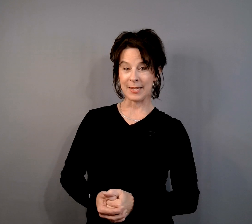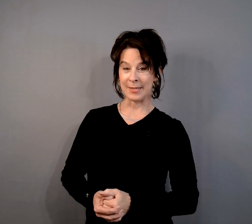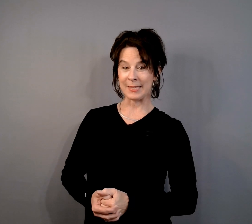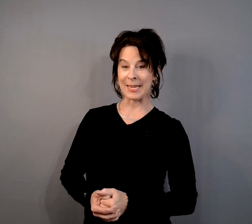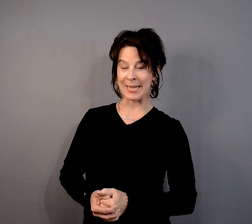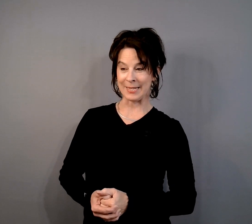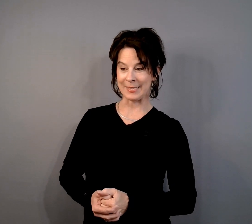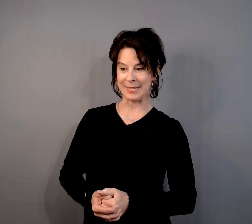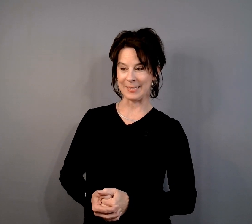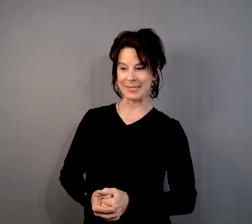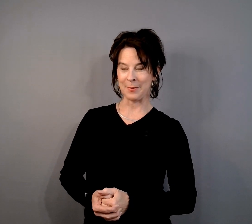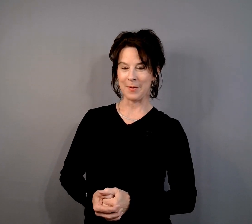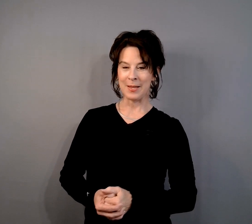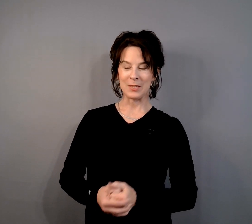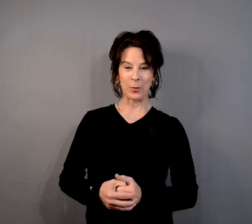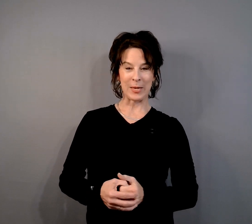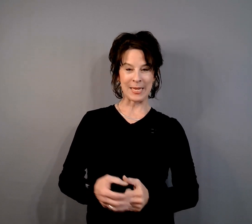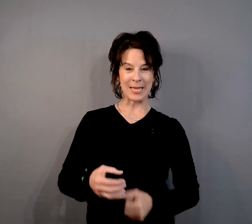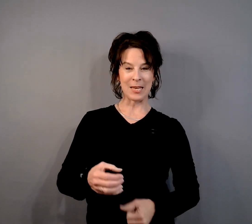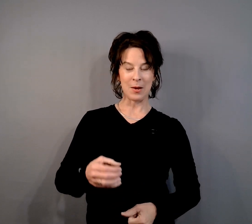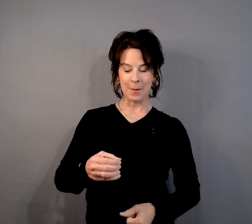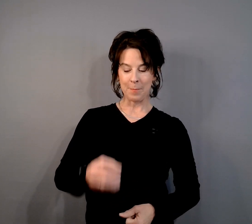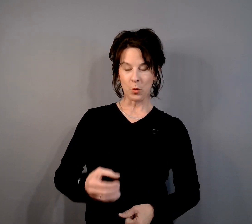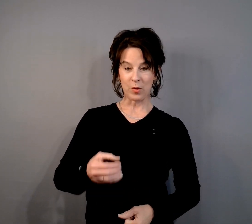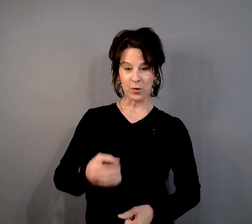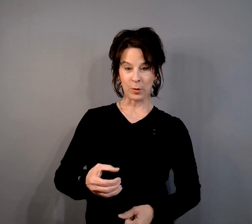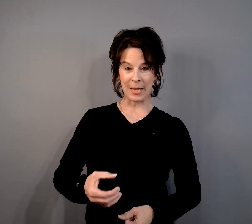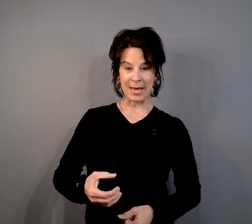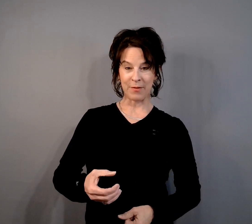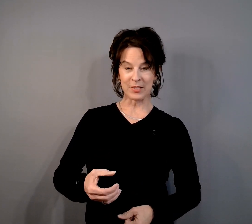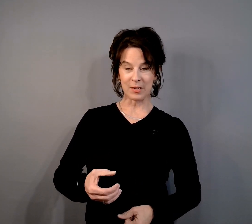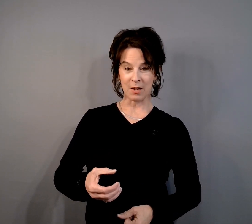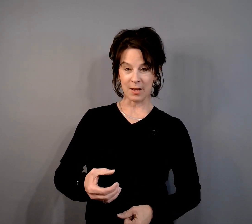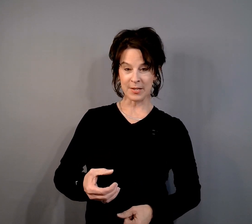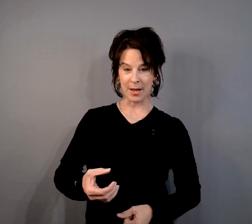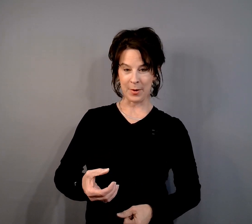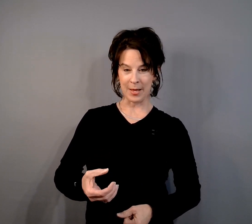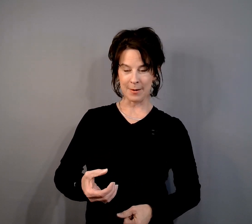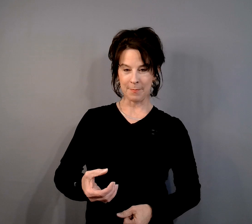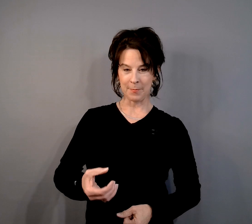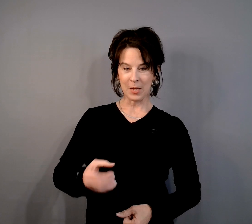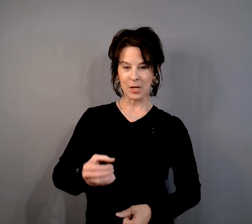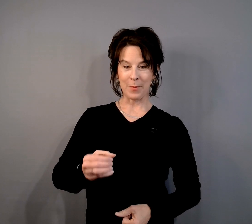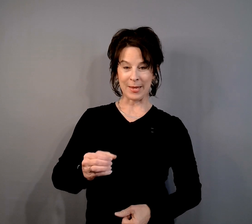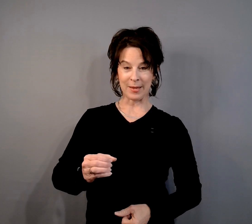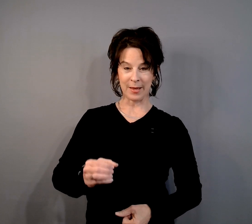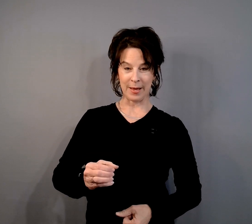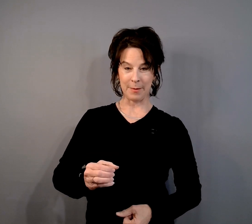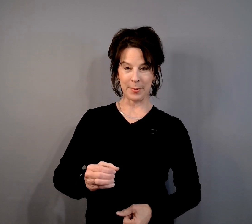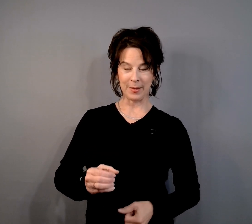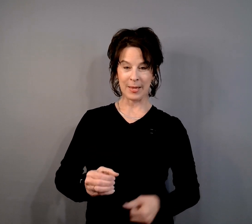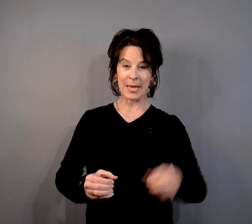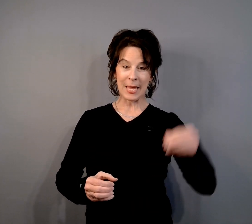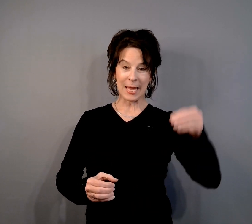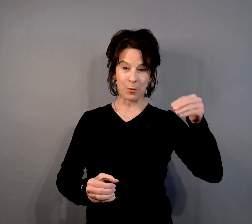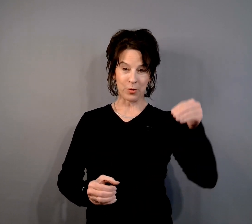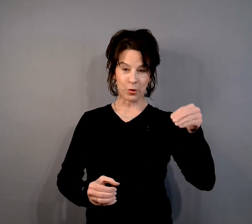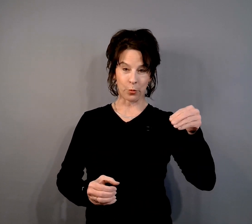his innocence. So in with your left non-dominant, you make a cup, and with your